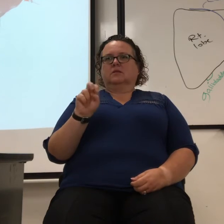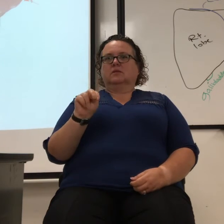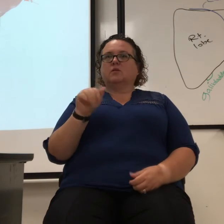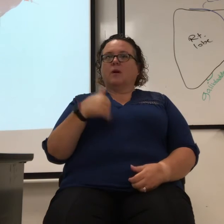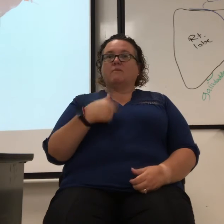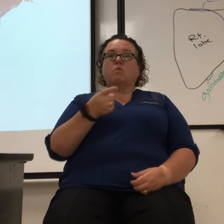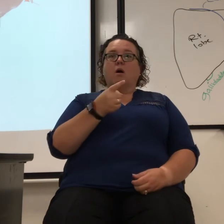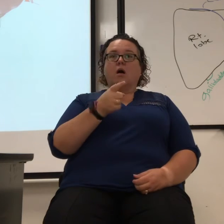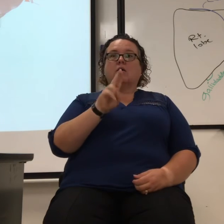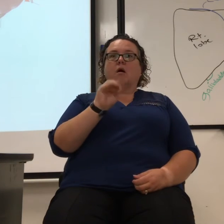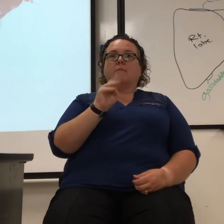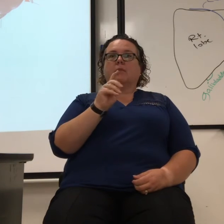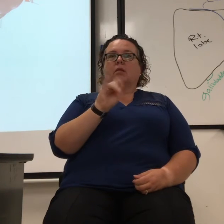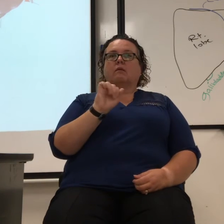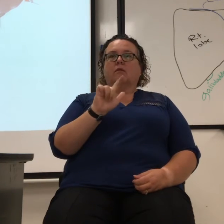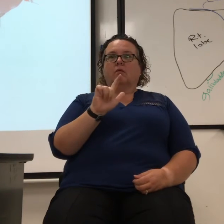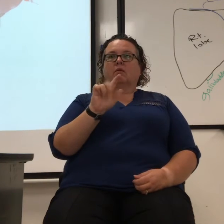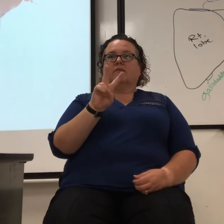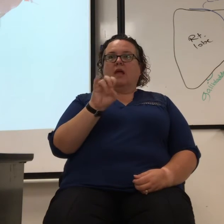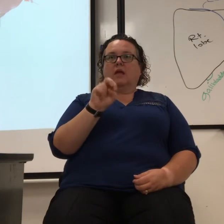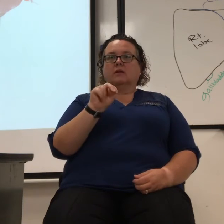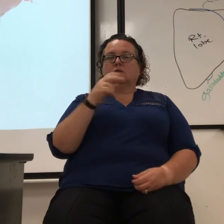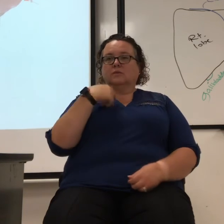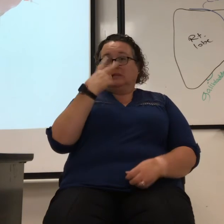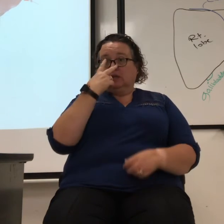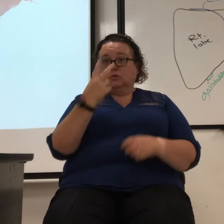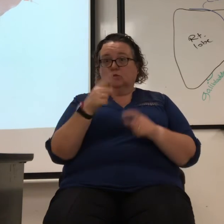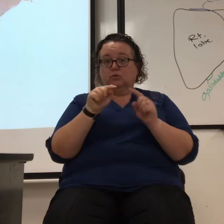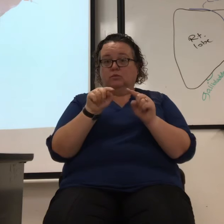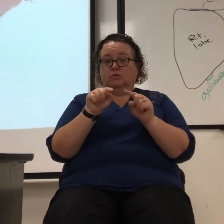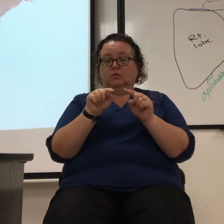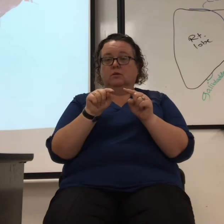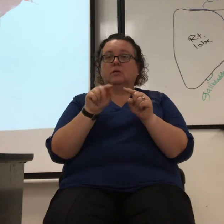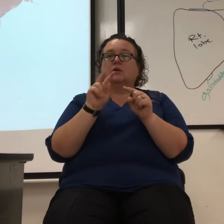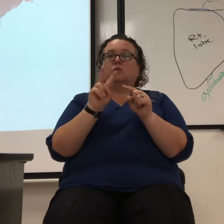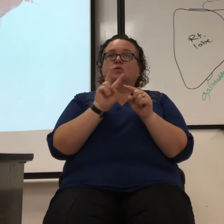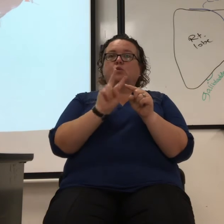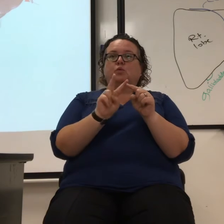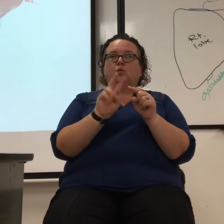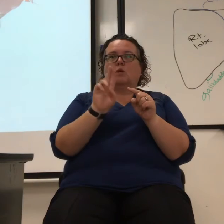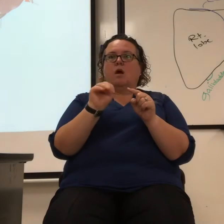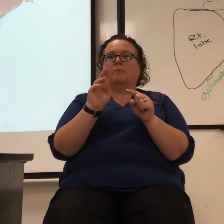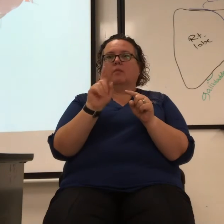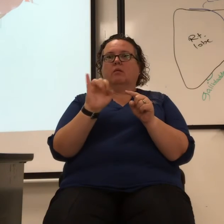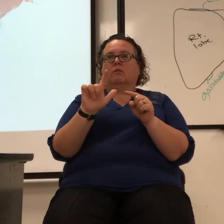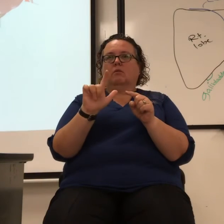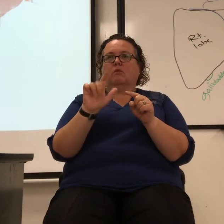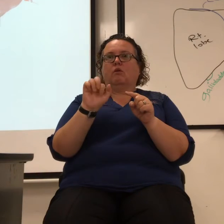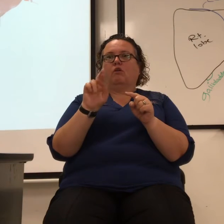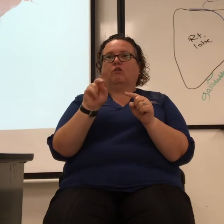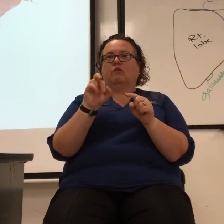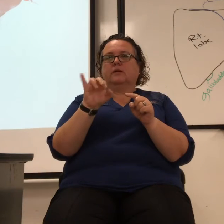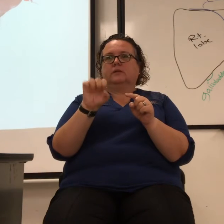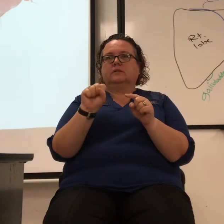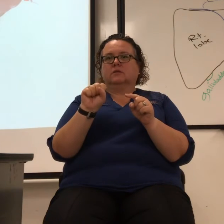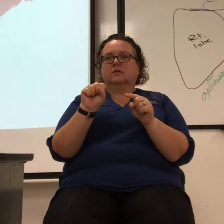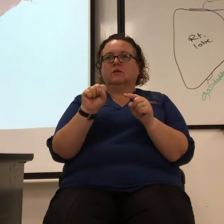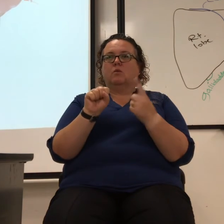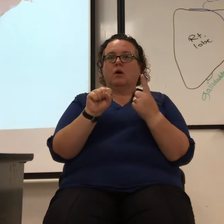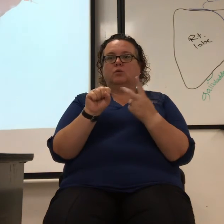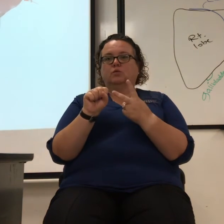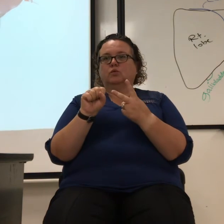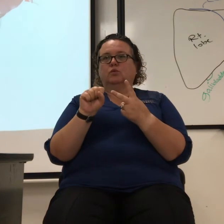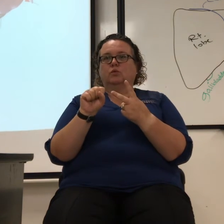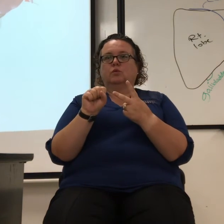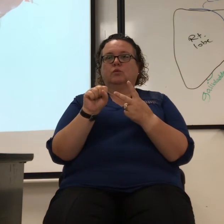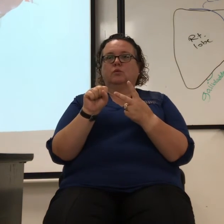vein. See these two right there? Two umbilical arteries. One, two. They punch